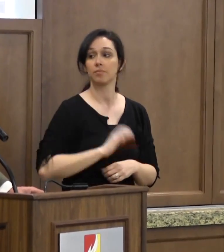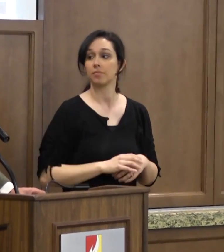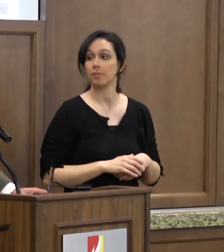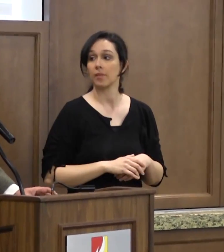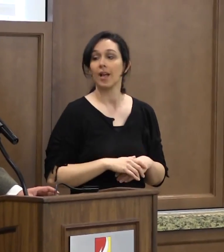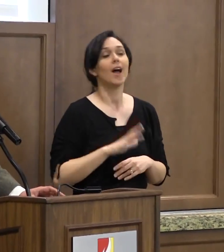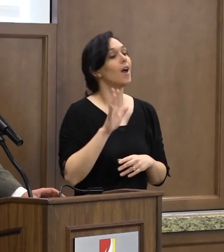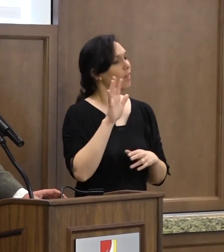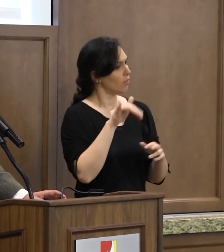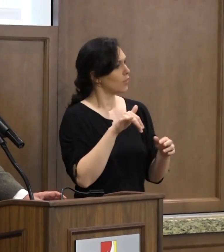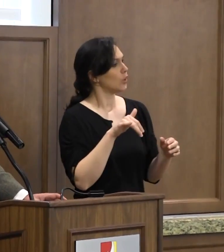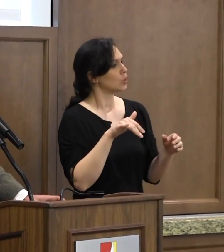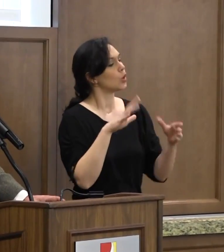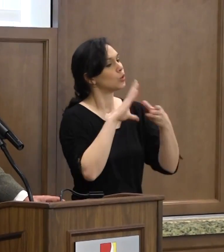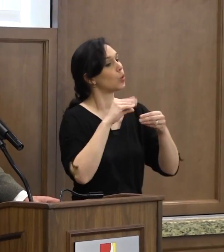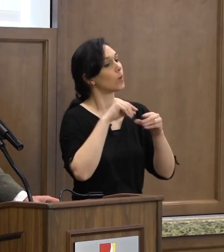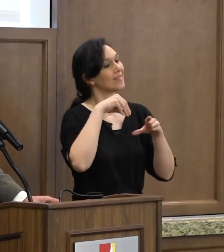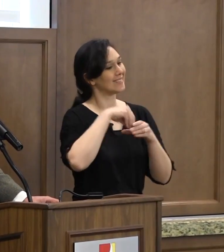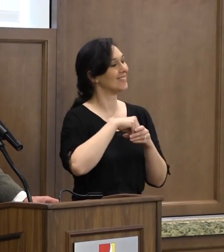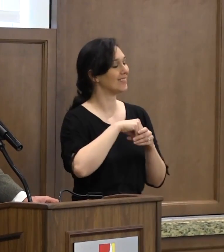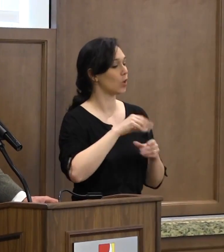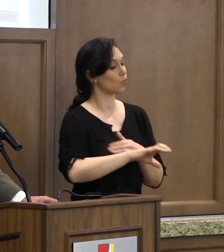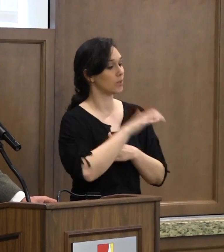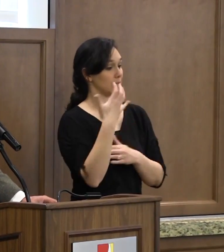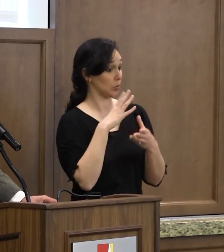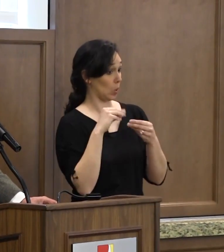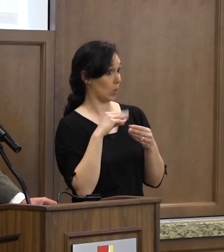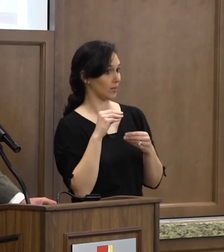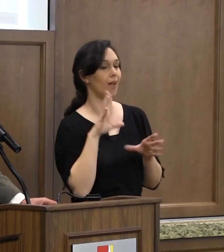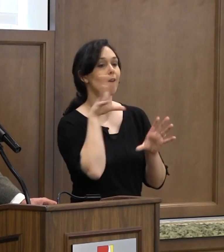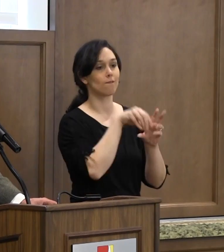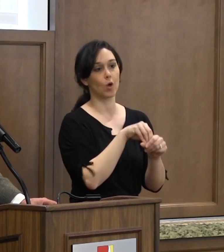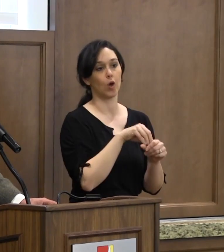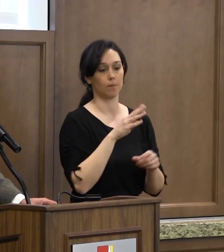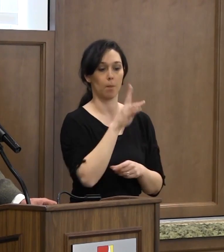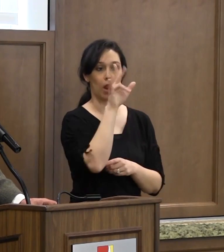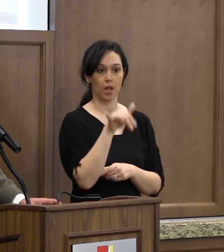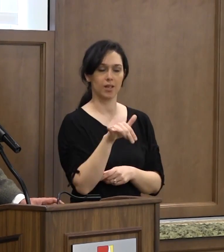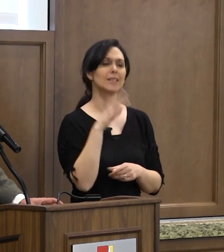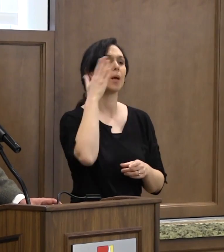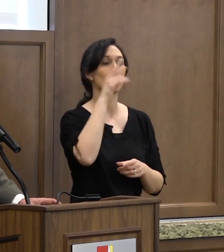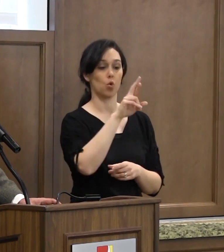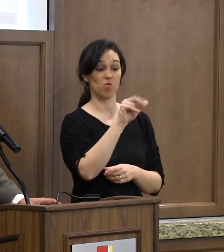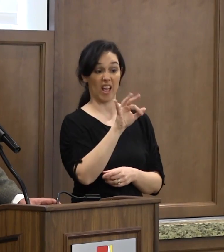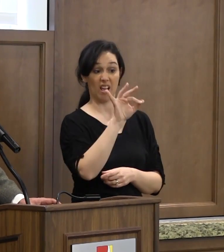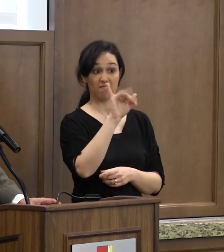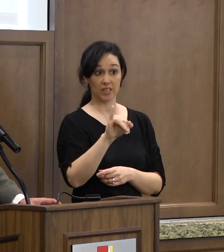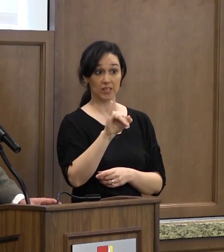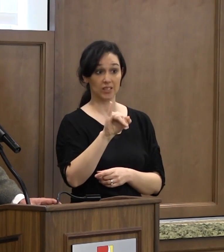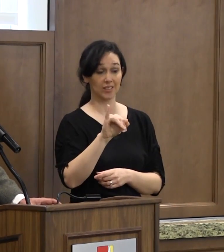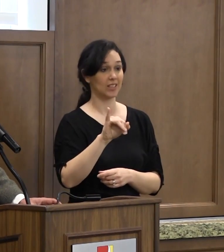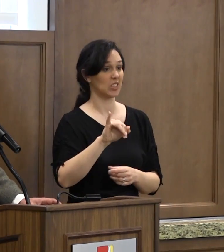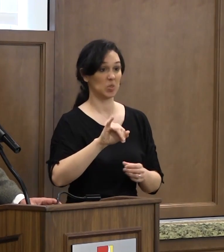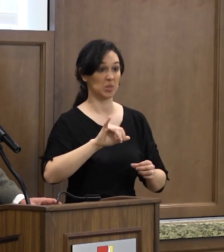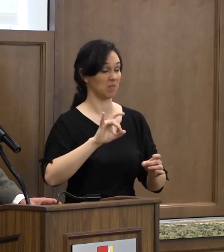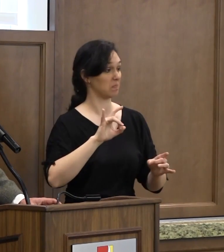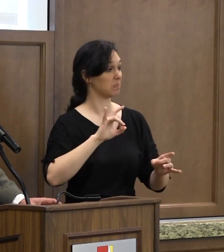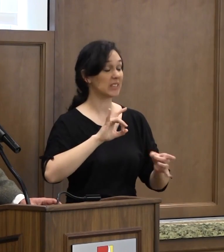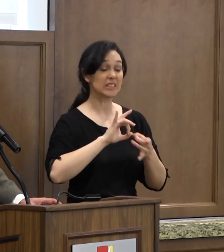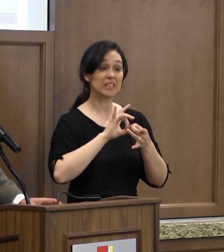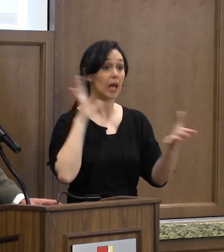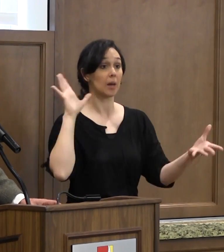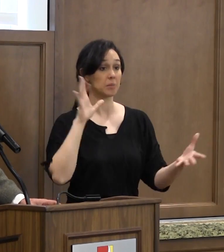There is a plot line in A Christmas Story that involves a bully. At some point, Raffi, the bully's victim, snaps, gets on top